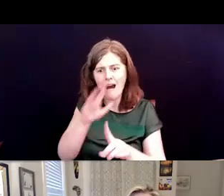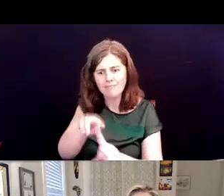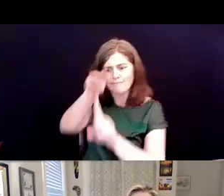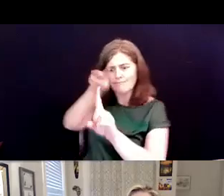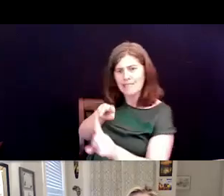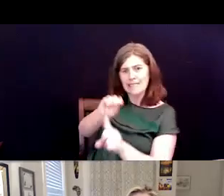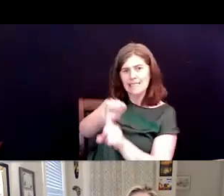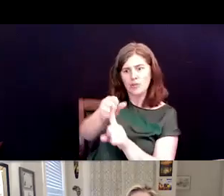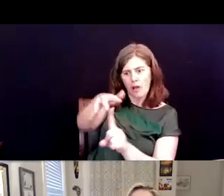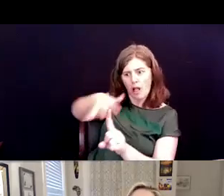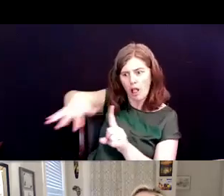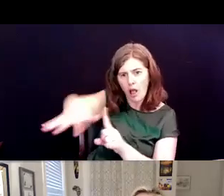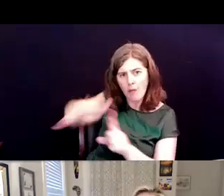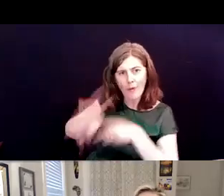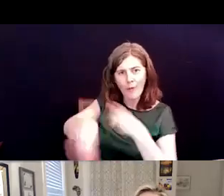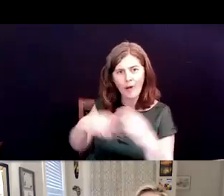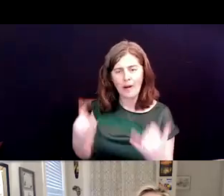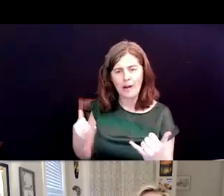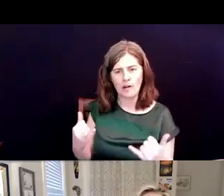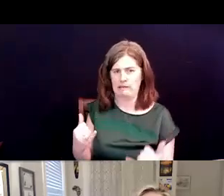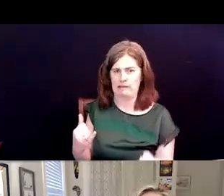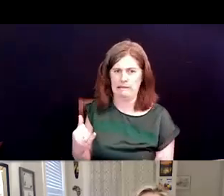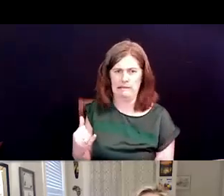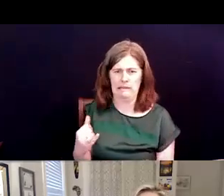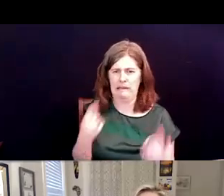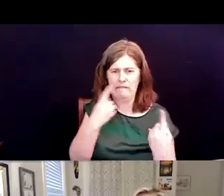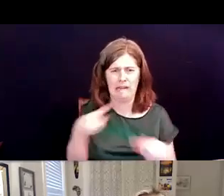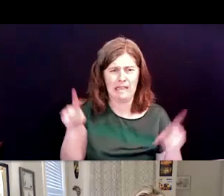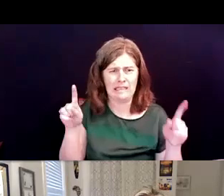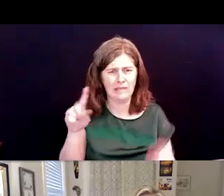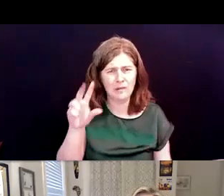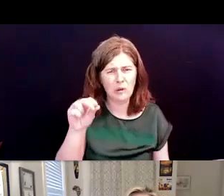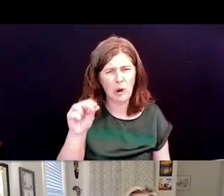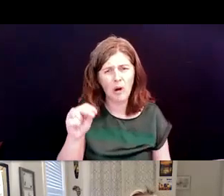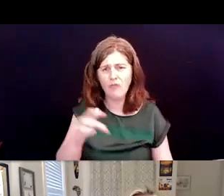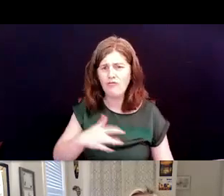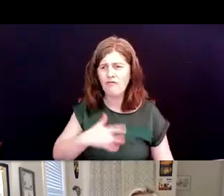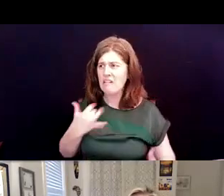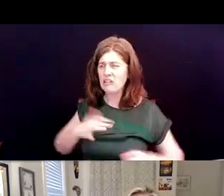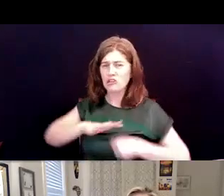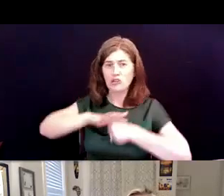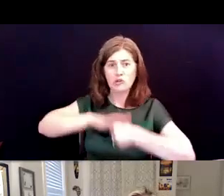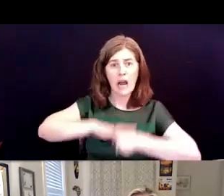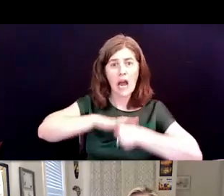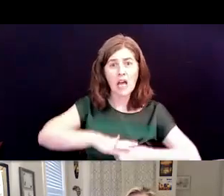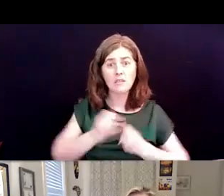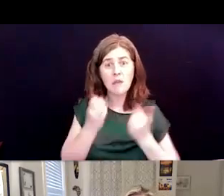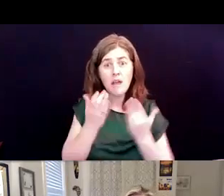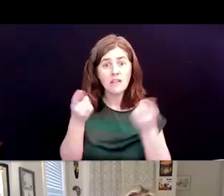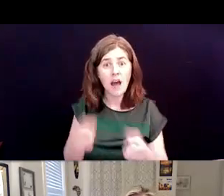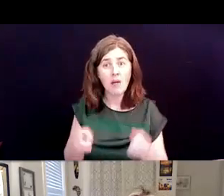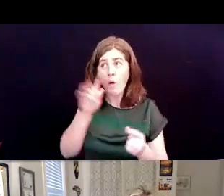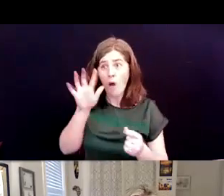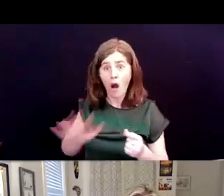happening around my world right now, it would not be very effective, right? There's a lot of stress. There's a lot of things happening for all of us. And